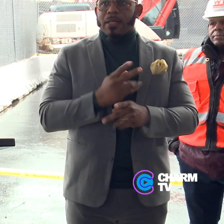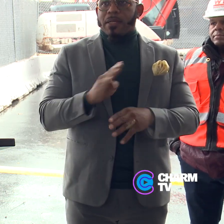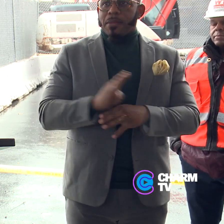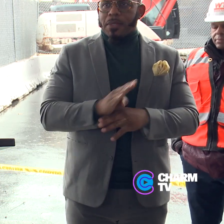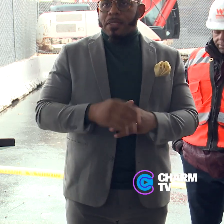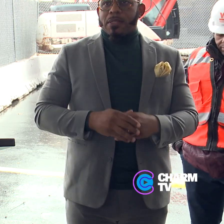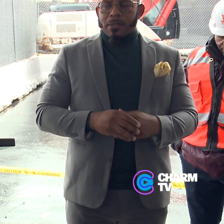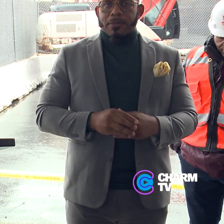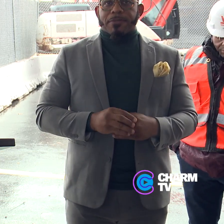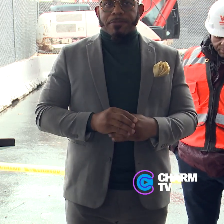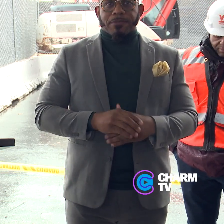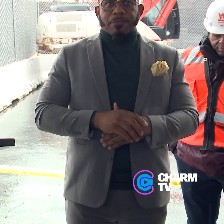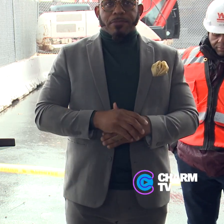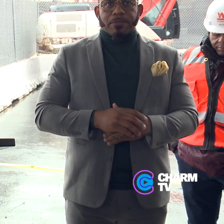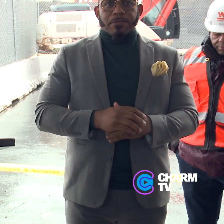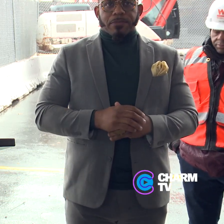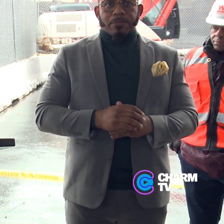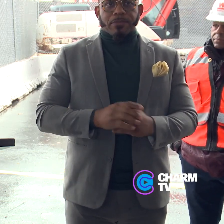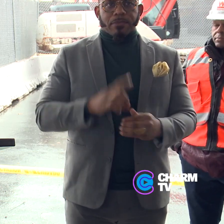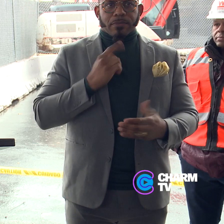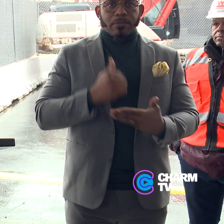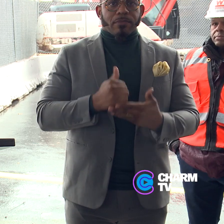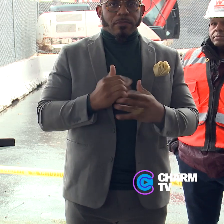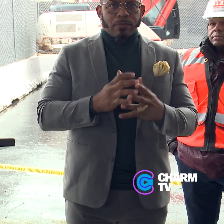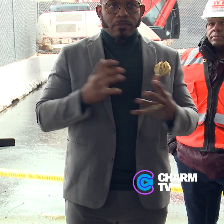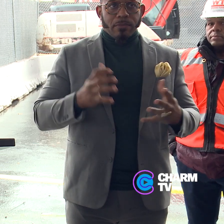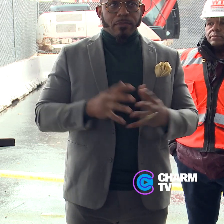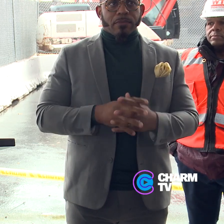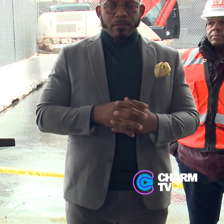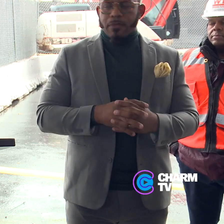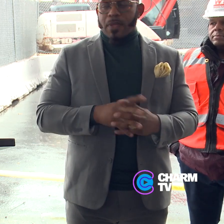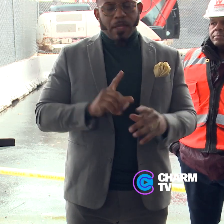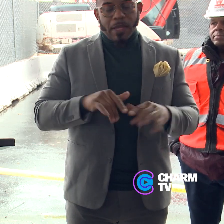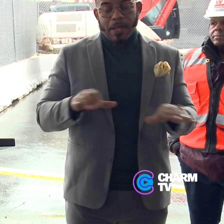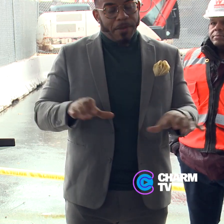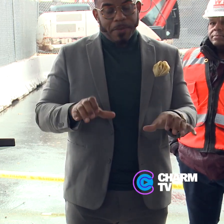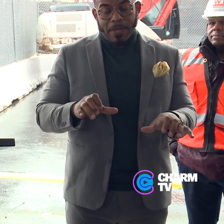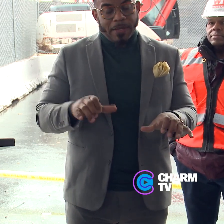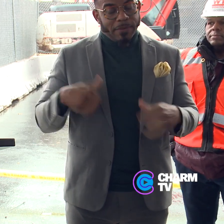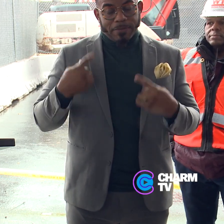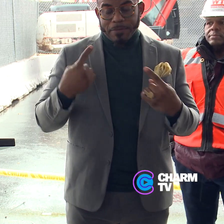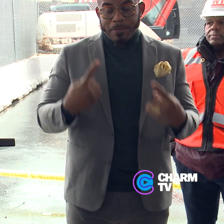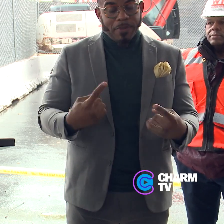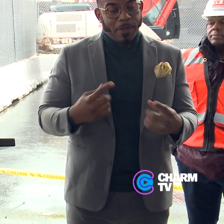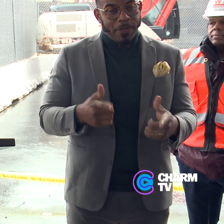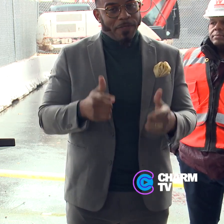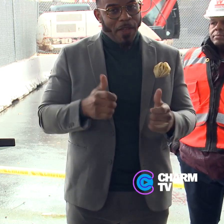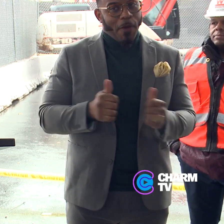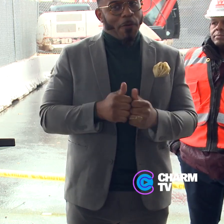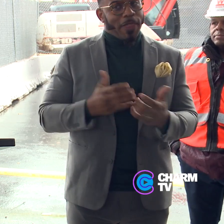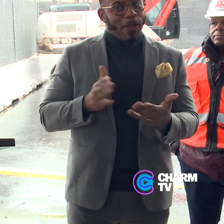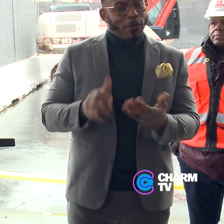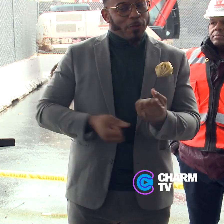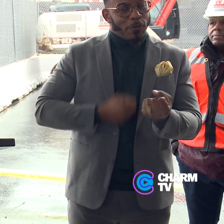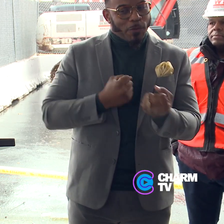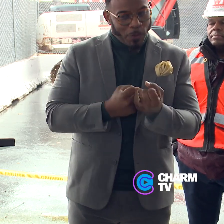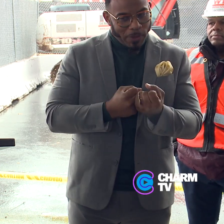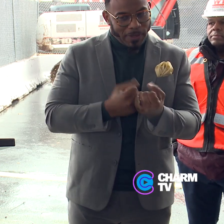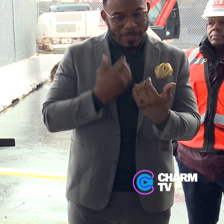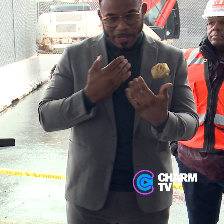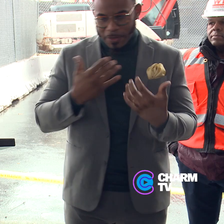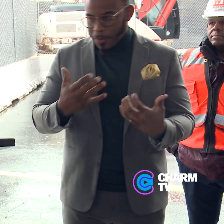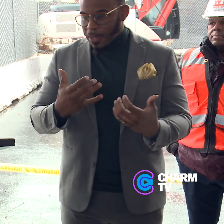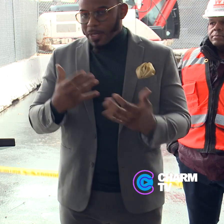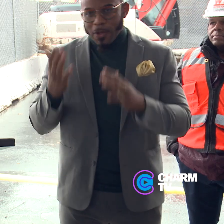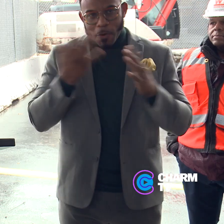business. And he has helped us tremendously as well. We could not have made it this far, this fast, without all of you. Thank